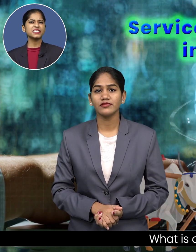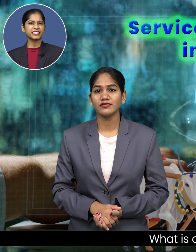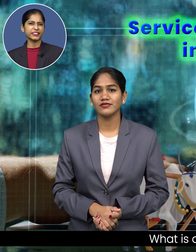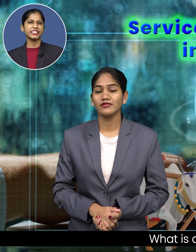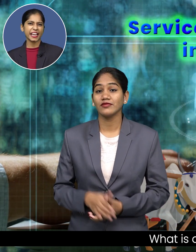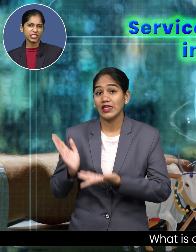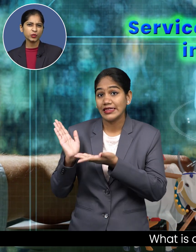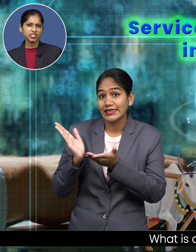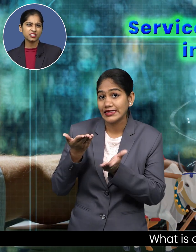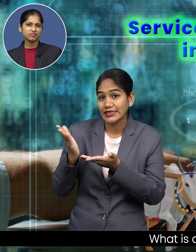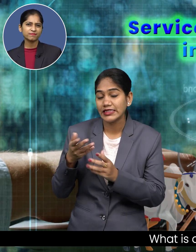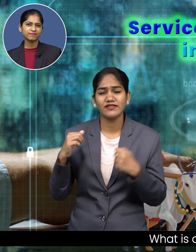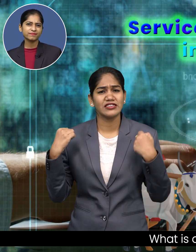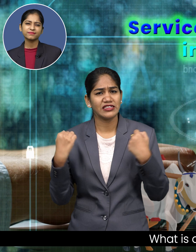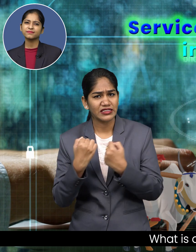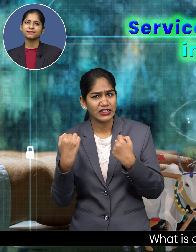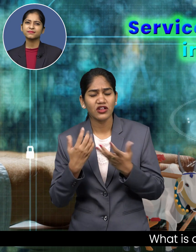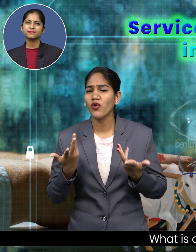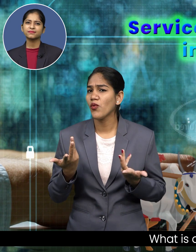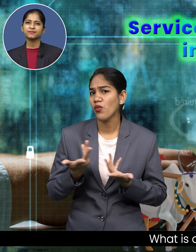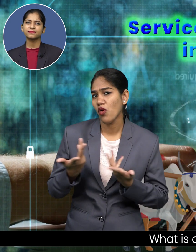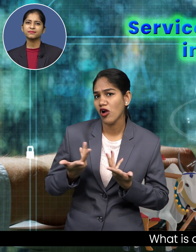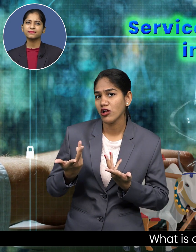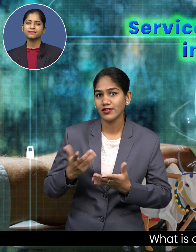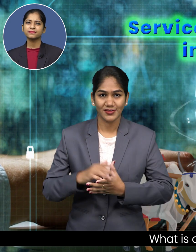What is a service activity?